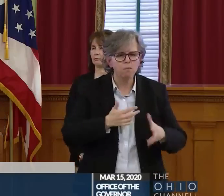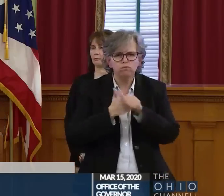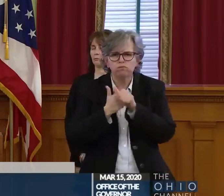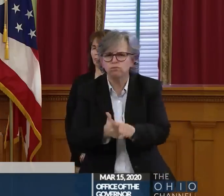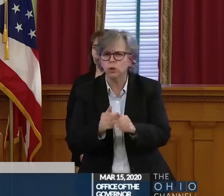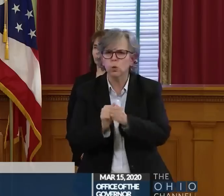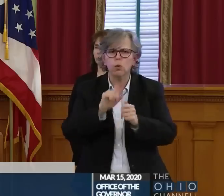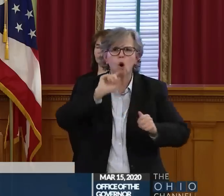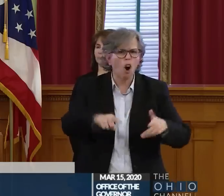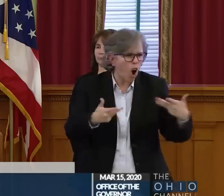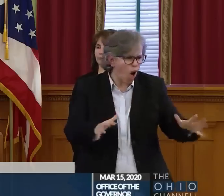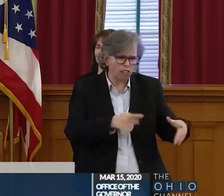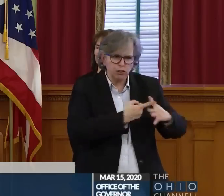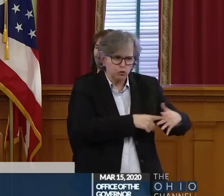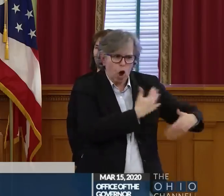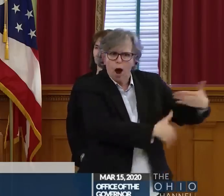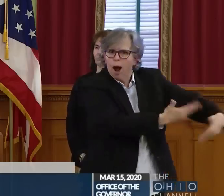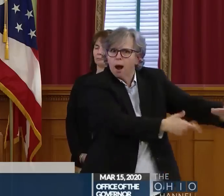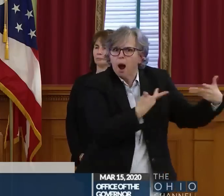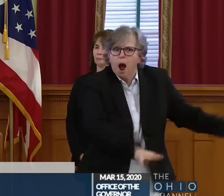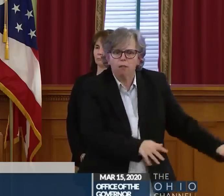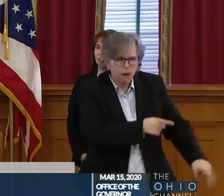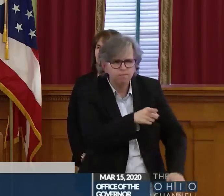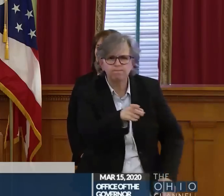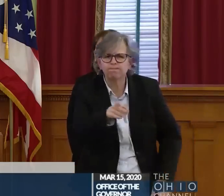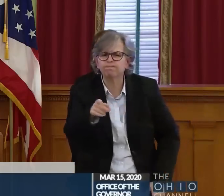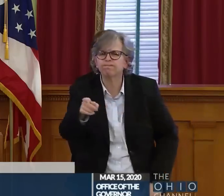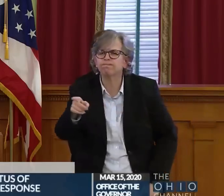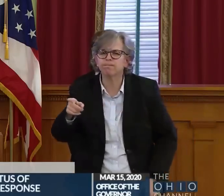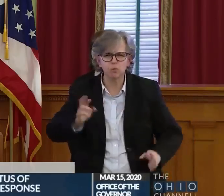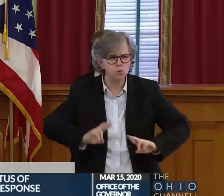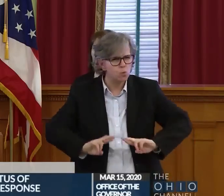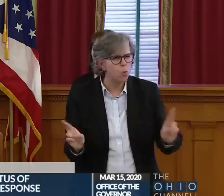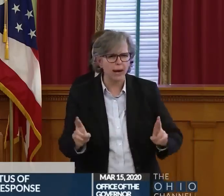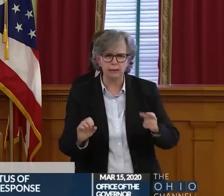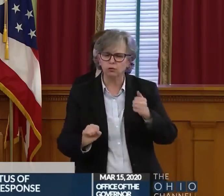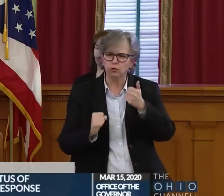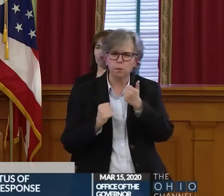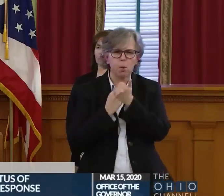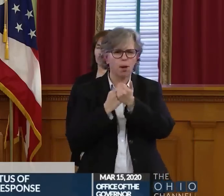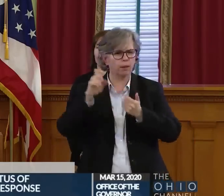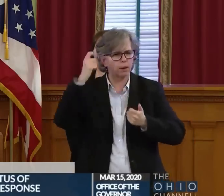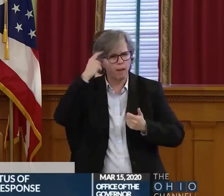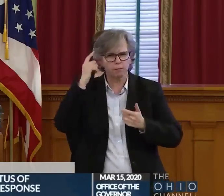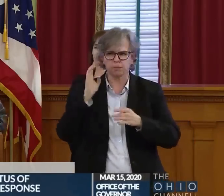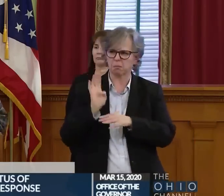already, and we are prepared to support everybody